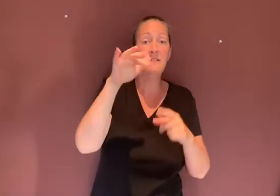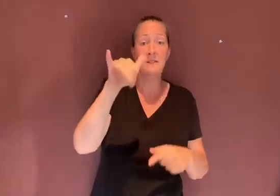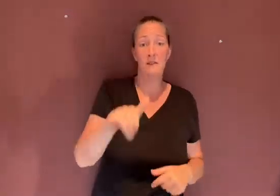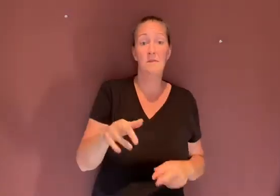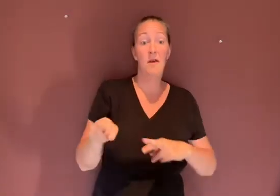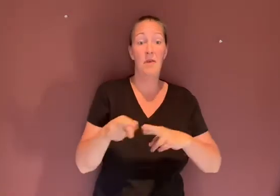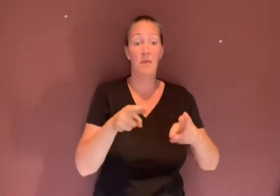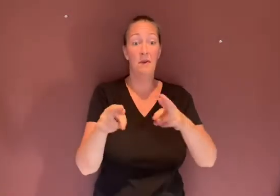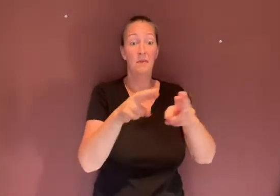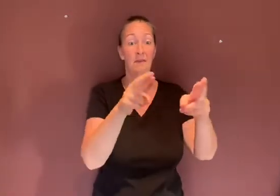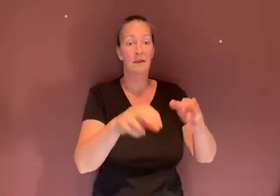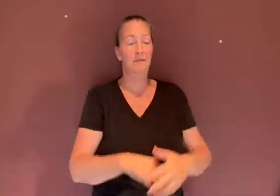into the river.